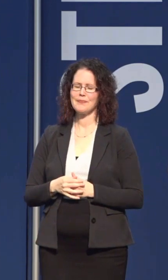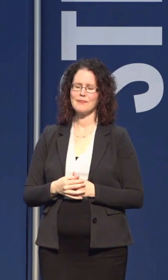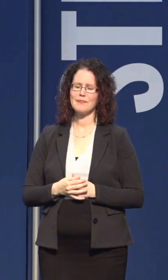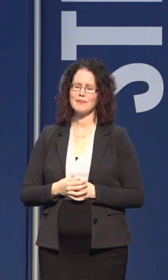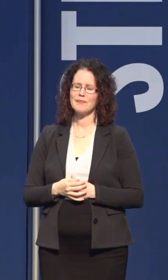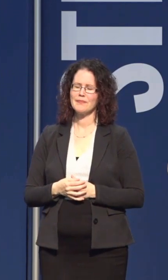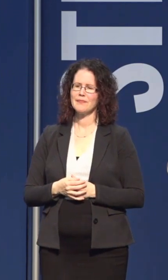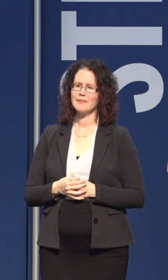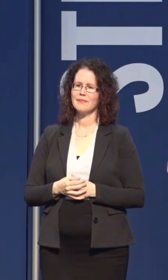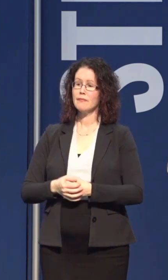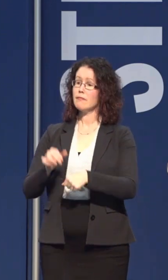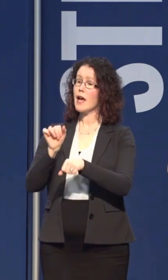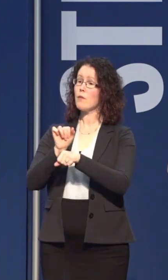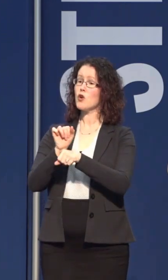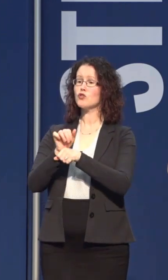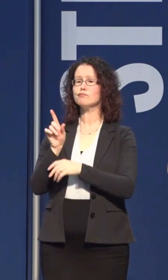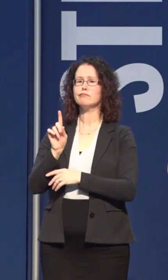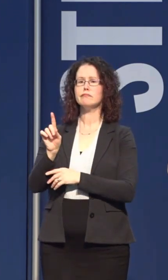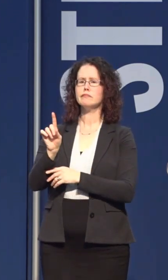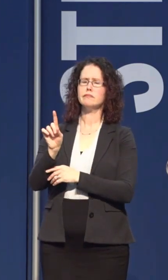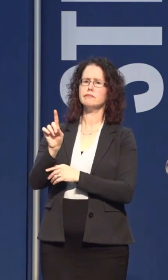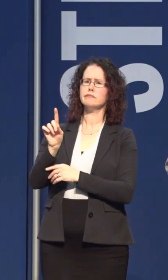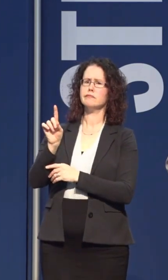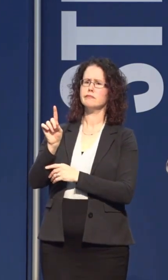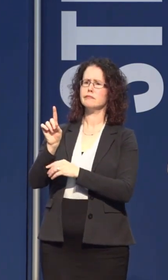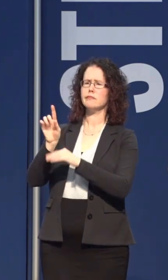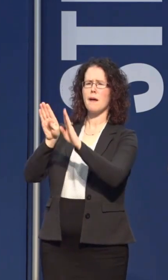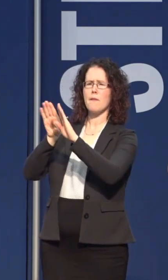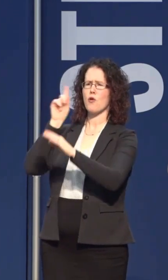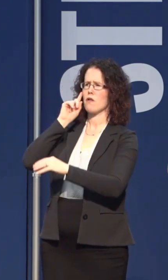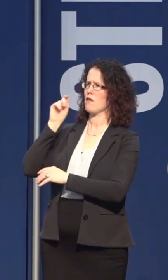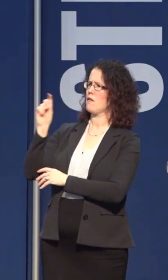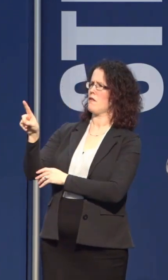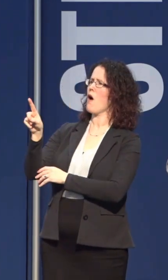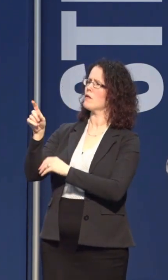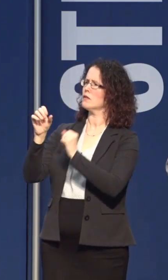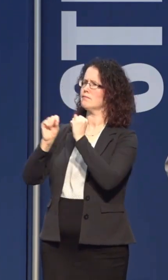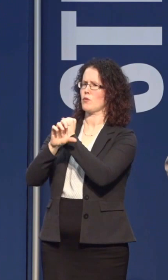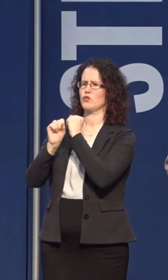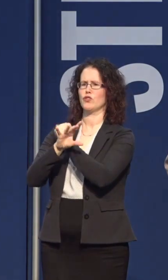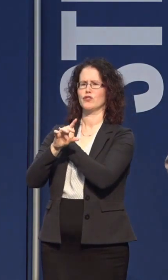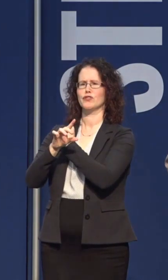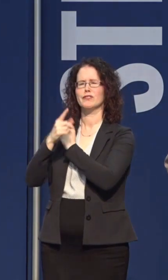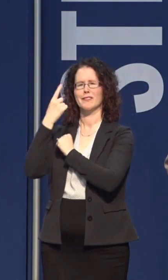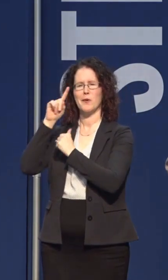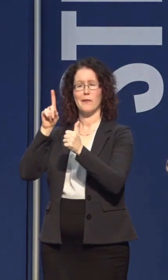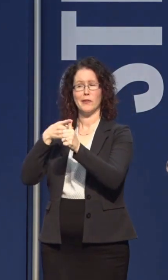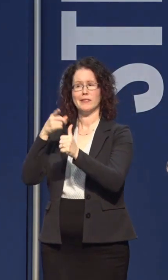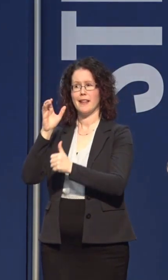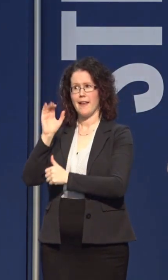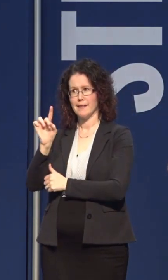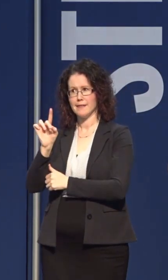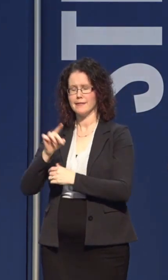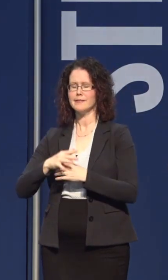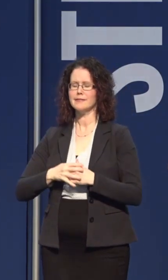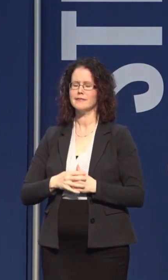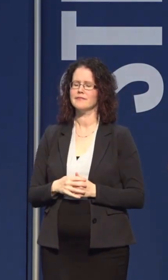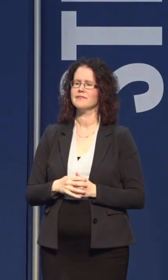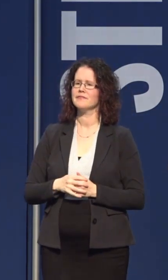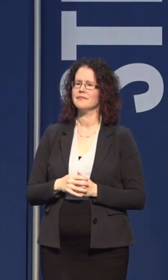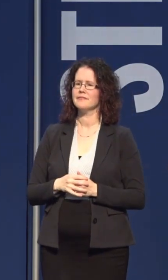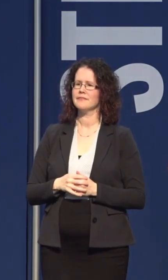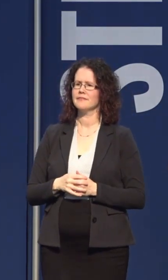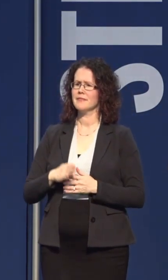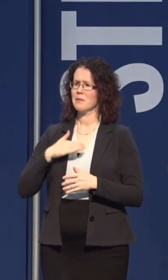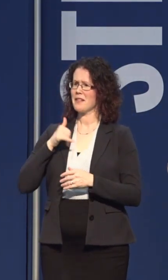saw a poster on a bulletin board advertising a first aid course. And while my job did not require me to be a first responder, I